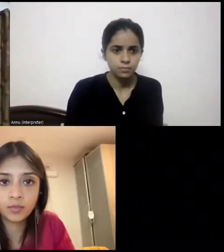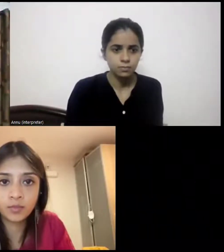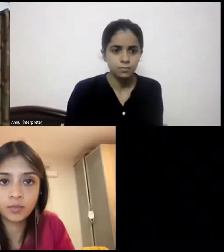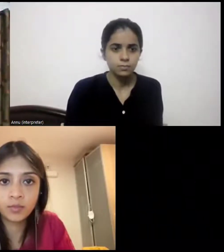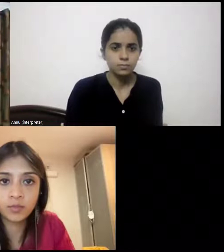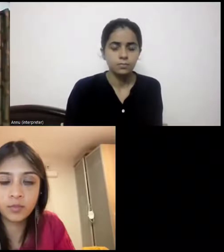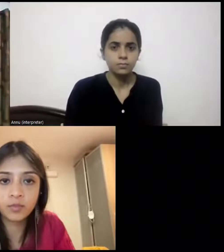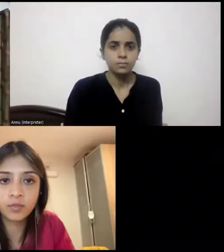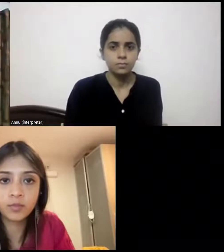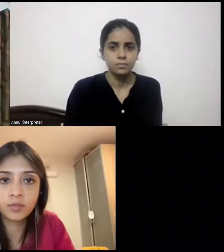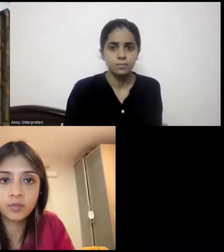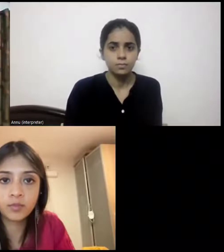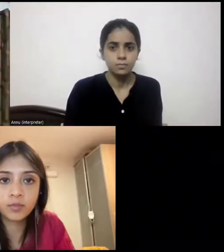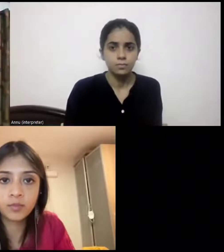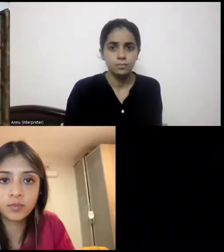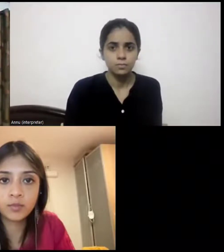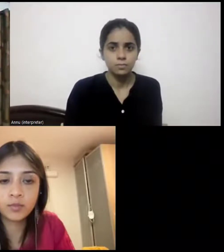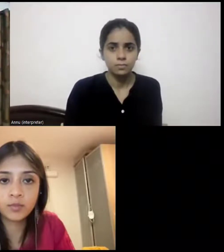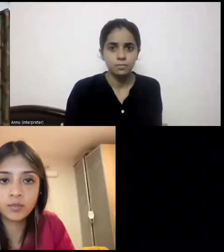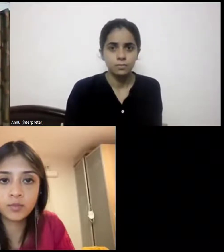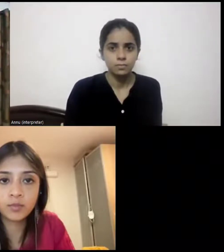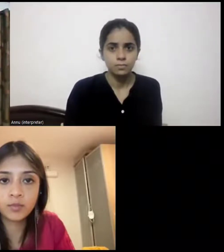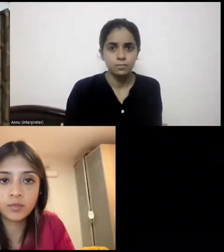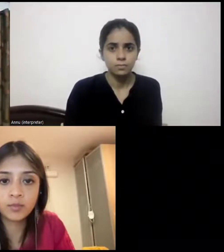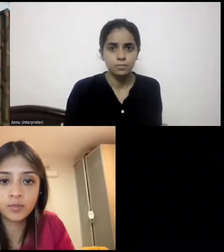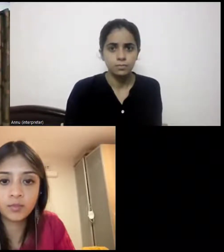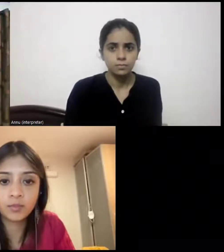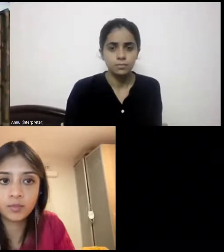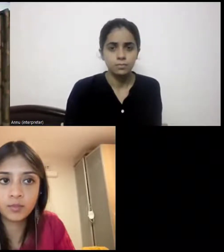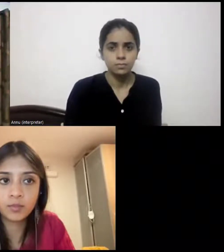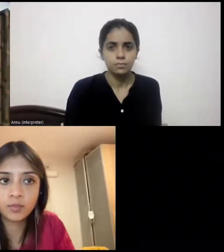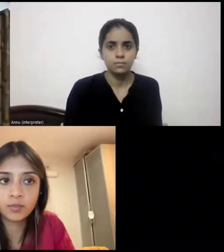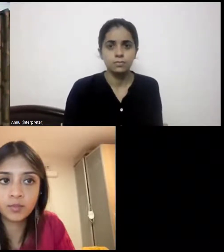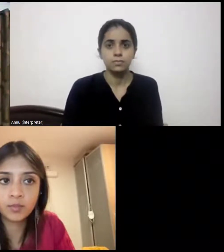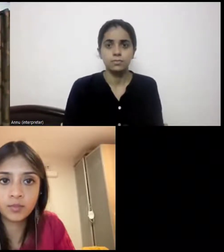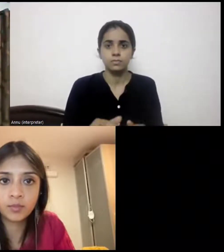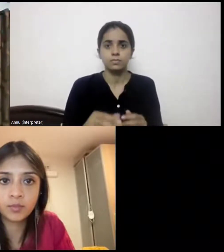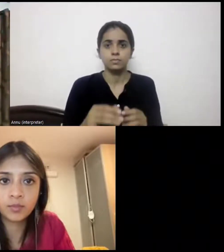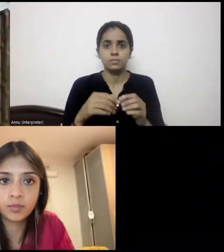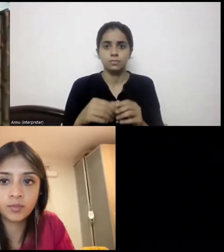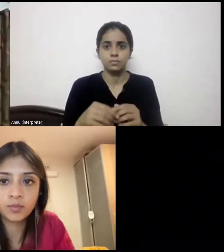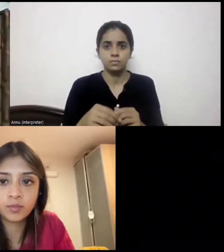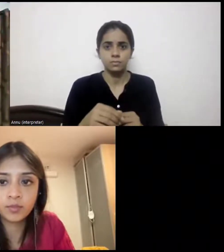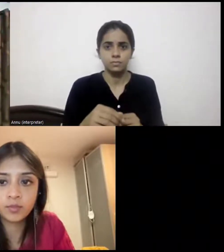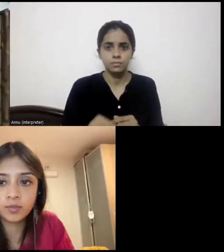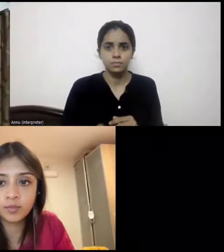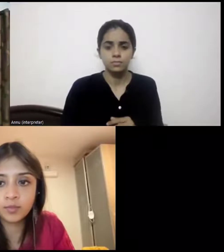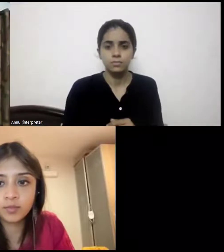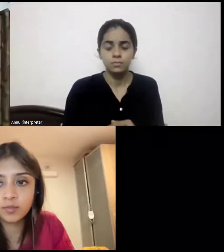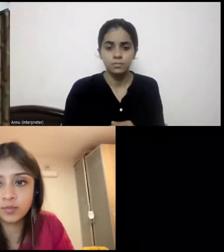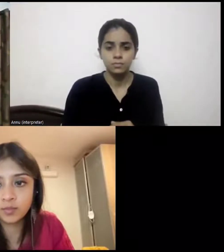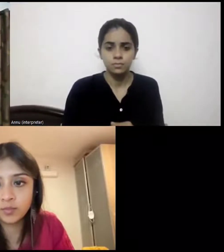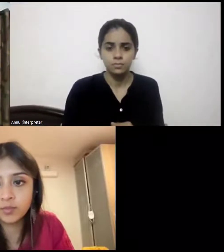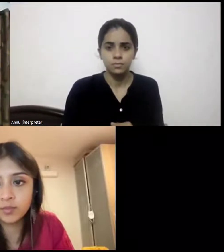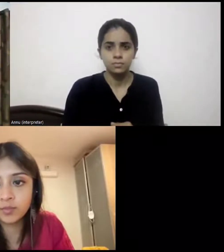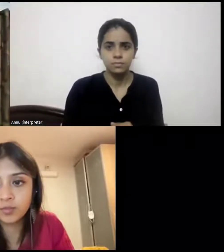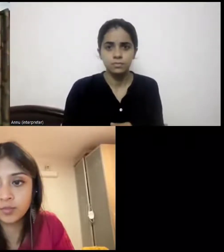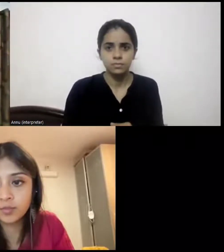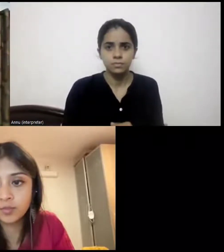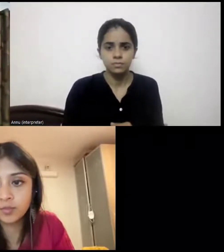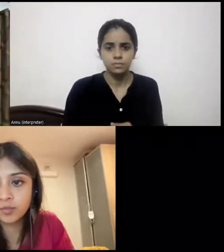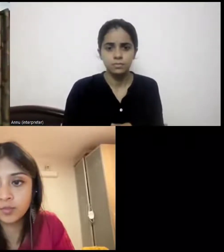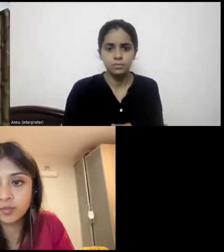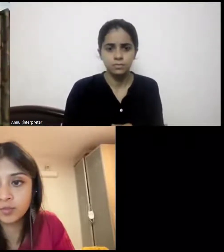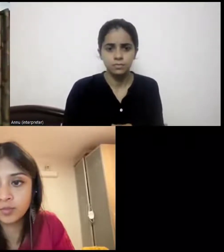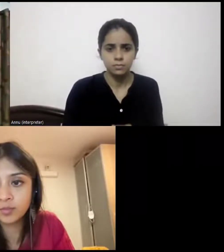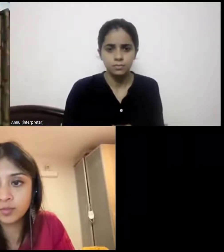achieved, but directors, filmmakers, they're trying to, attempt it. And there's